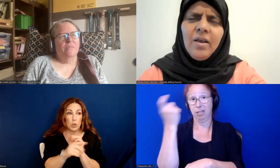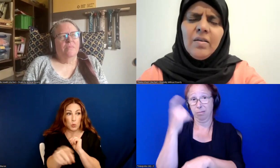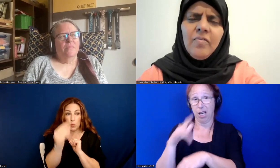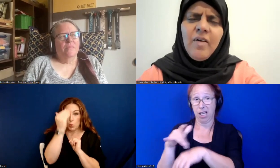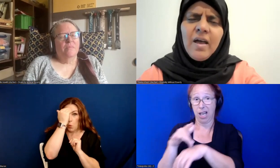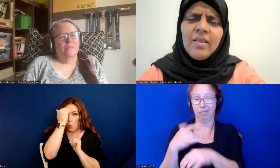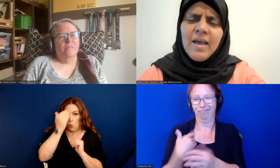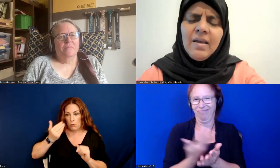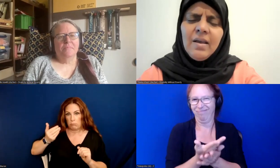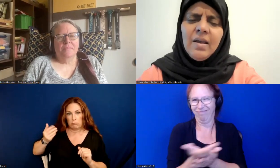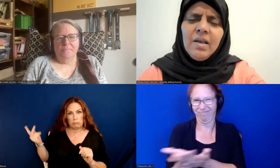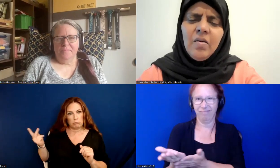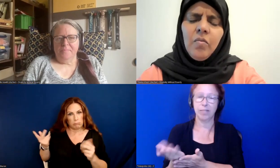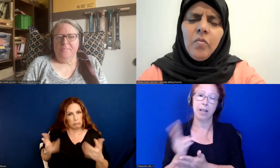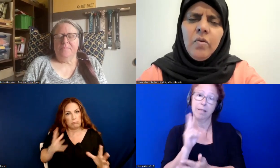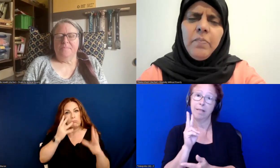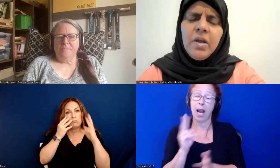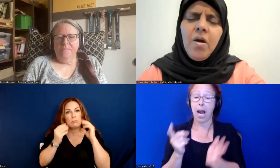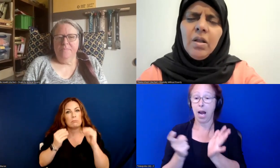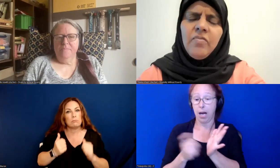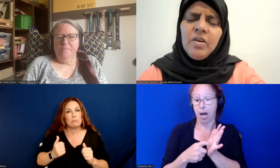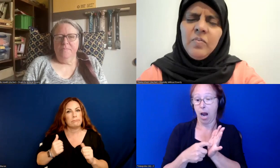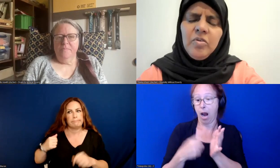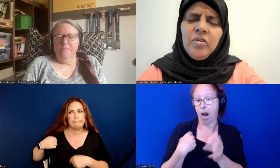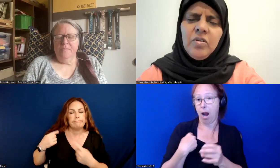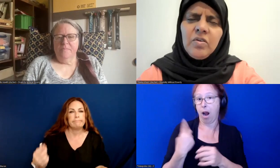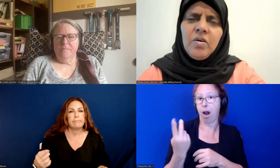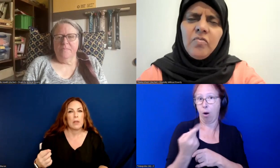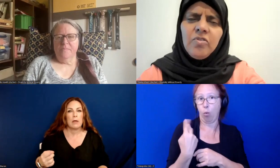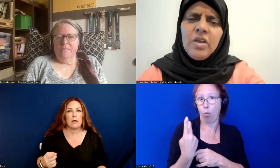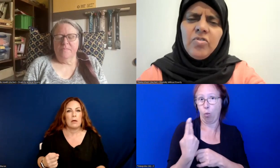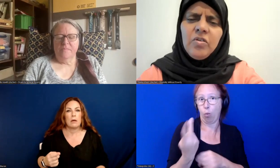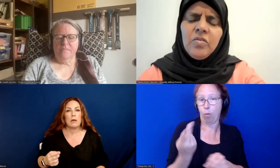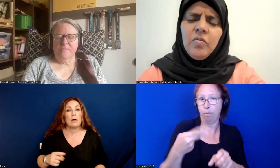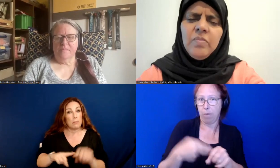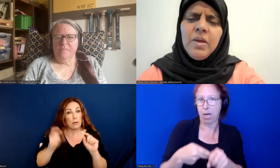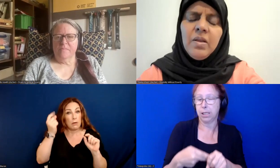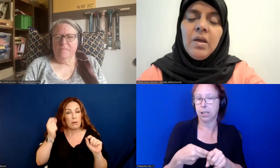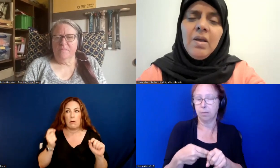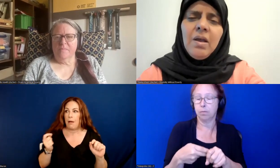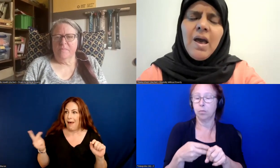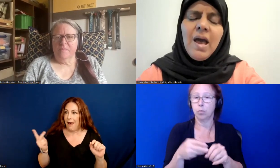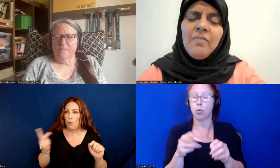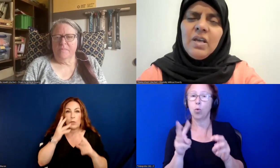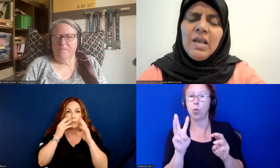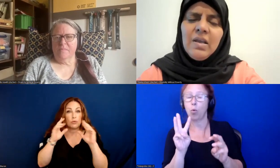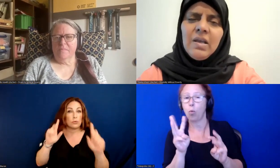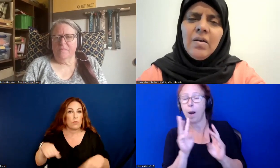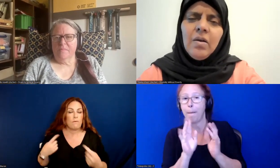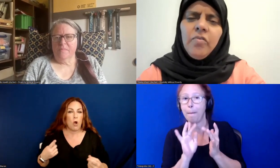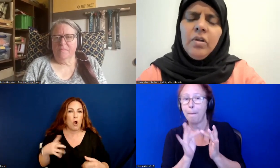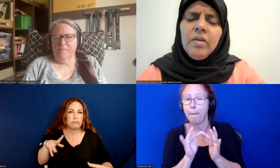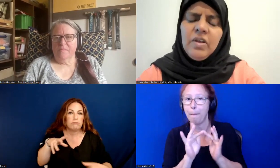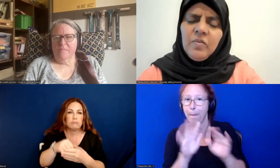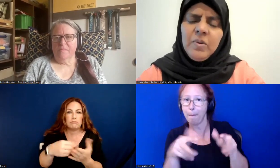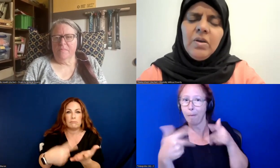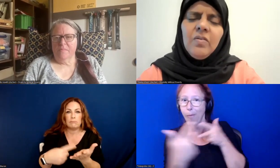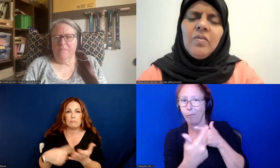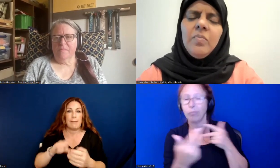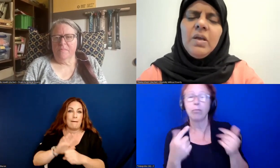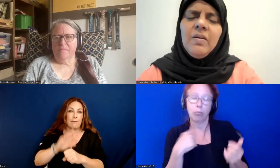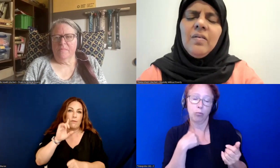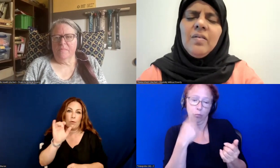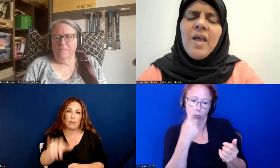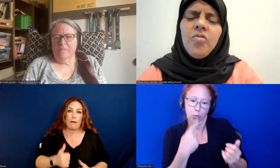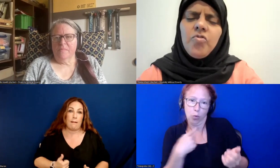just highlighting the fact that, we bring our lived experience to these conversations. We've been advocating for lived